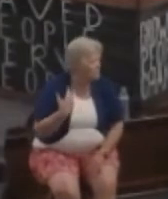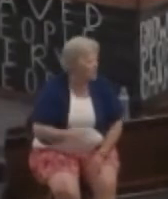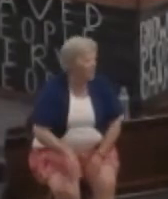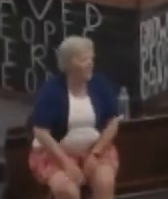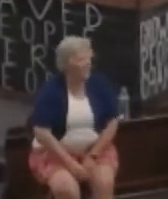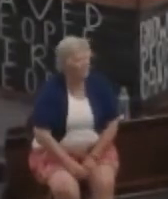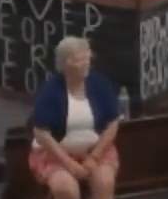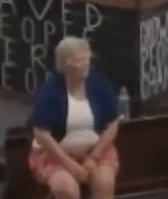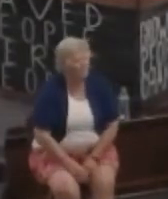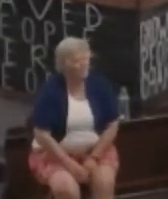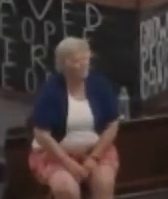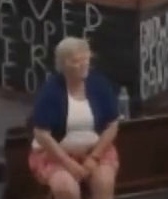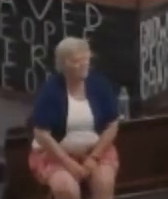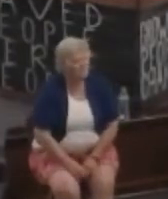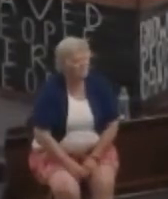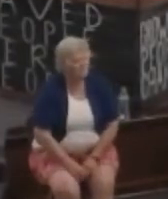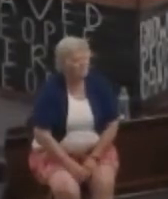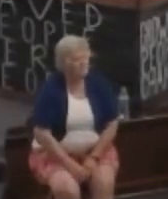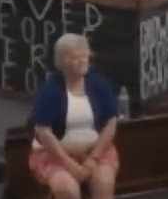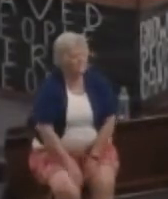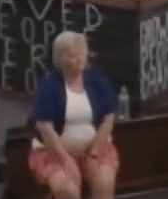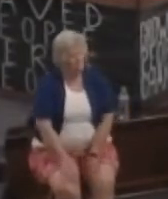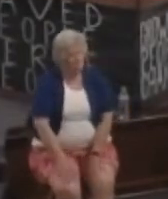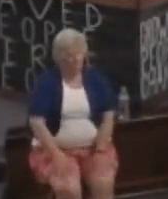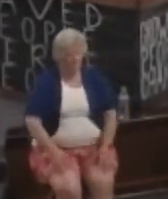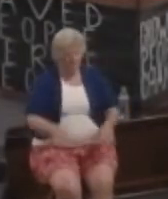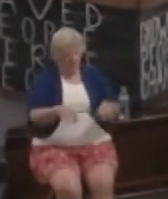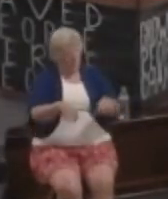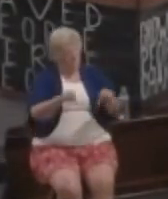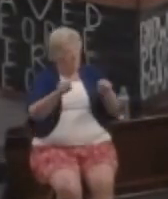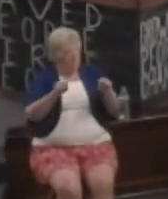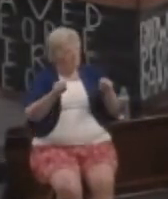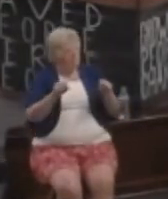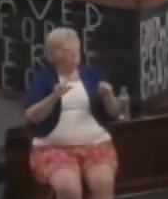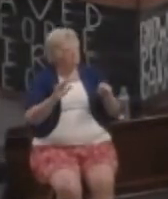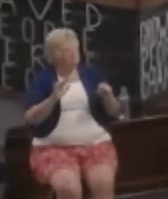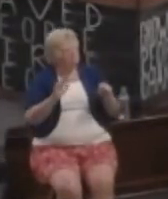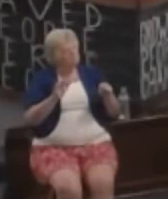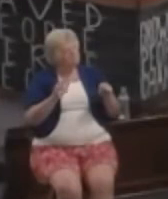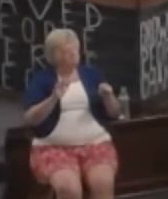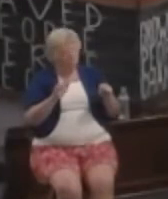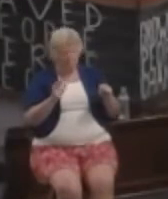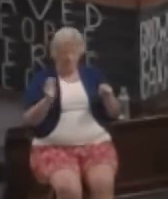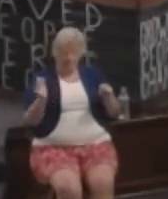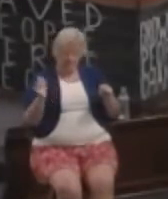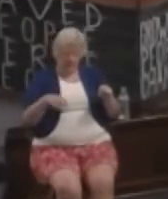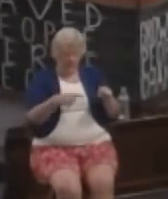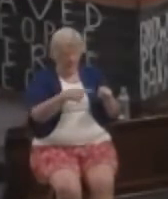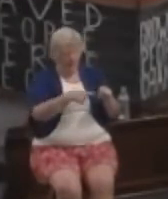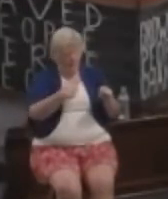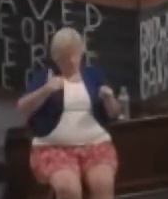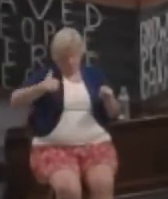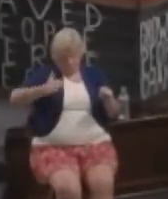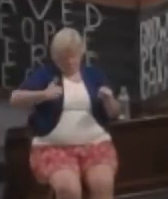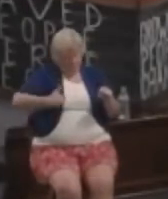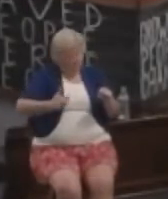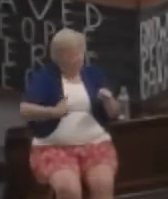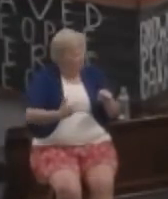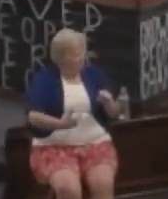Look, this adoption, this co-heirs,